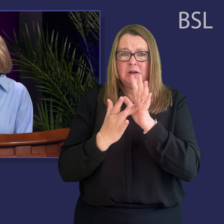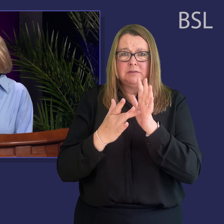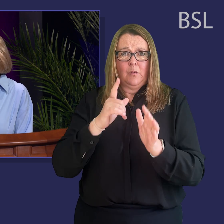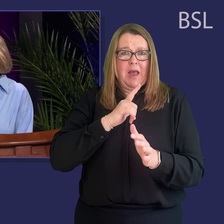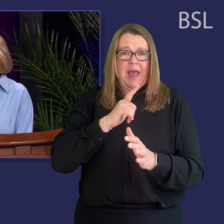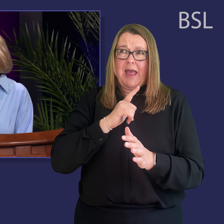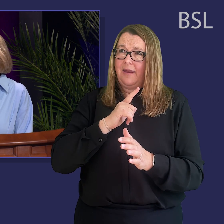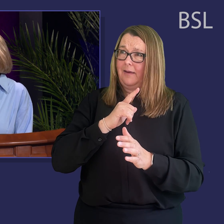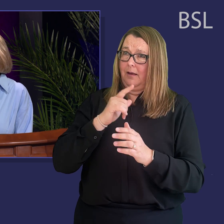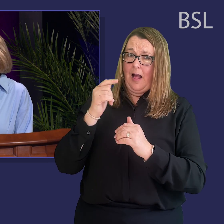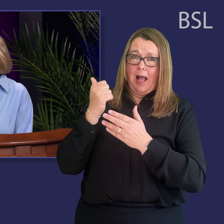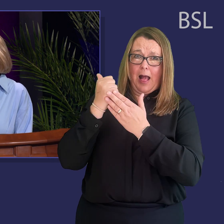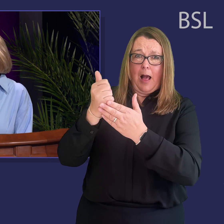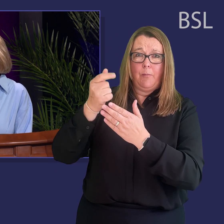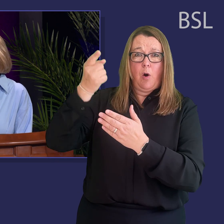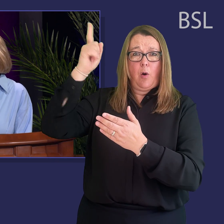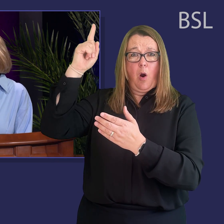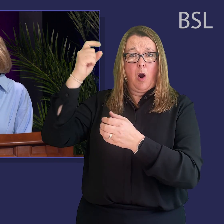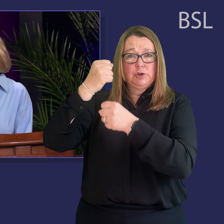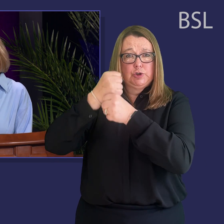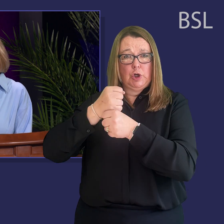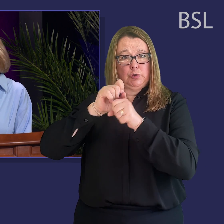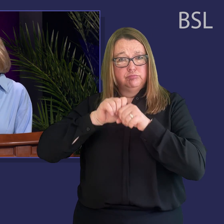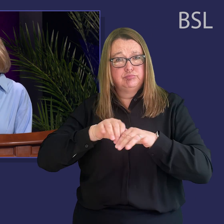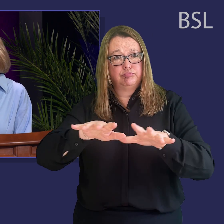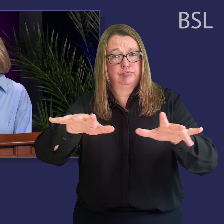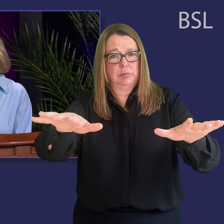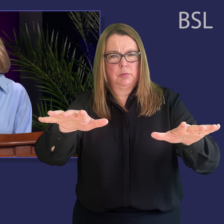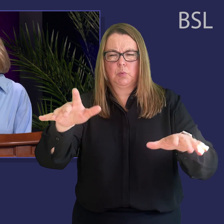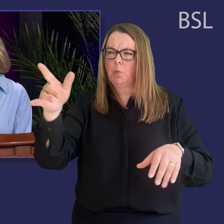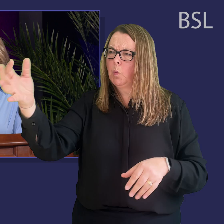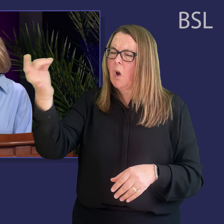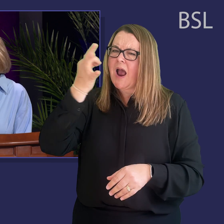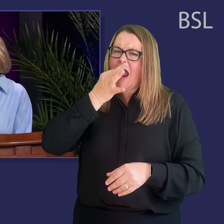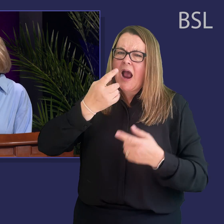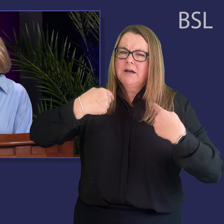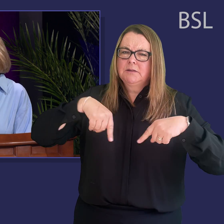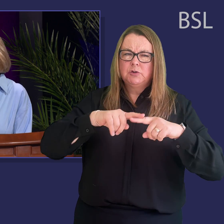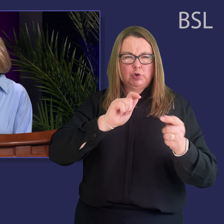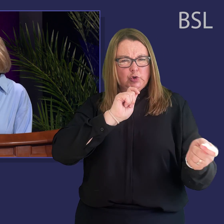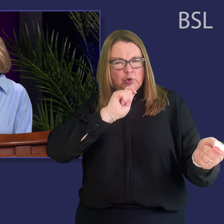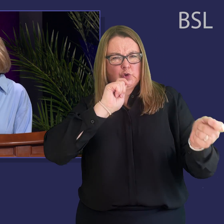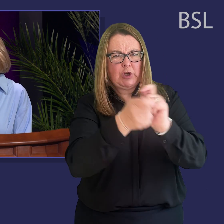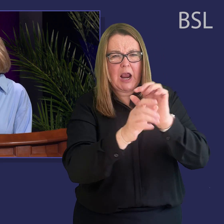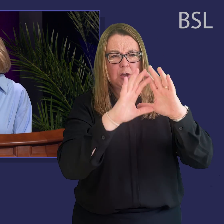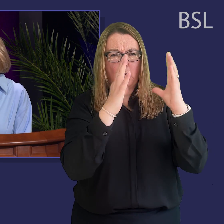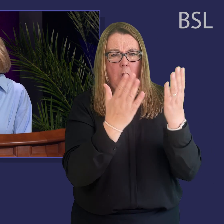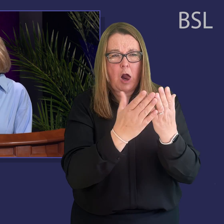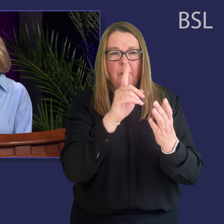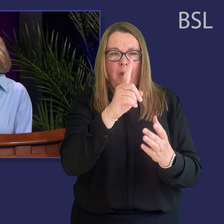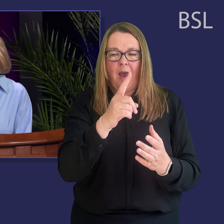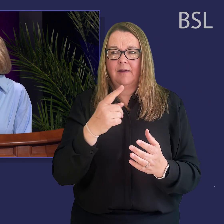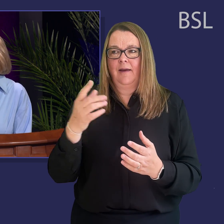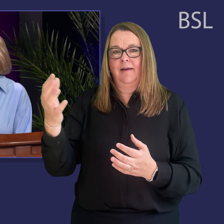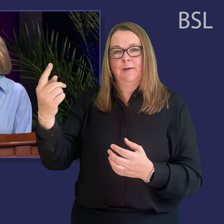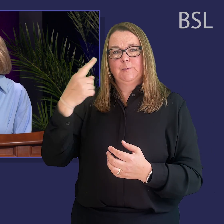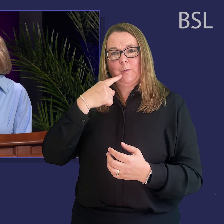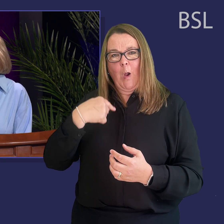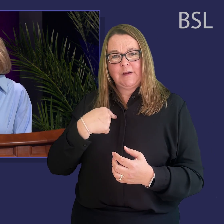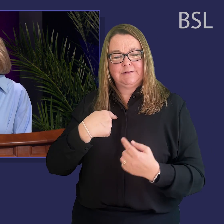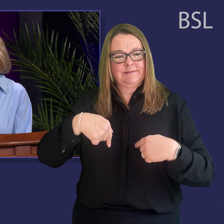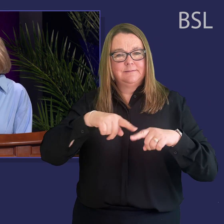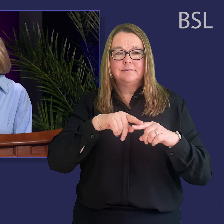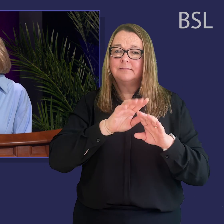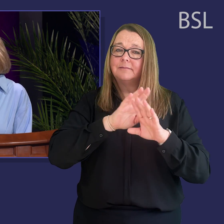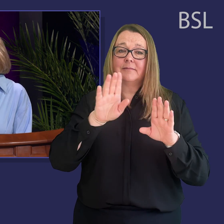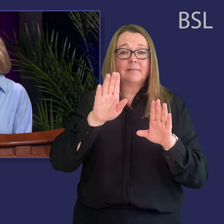have graciously reminded us that no one can do everything, nor should we try. President Nelson, you